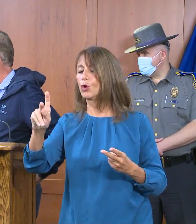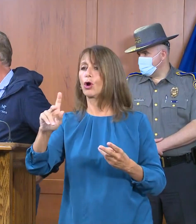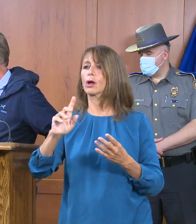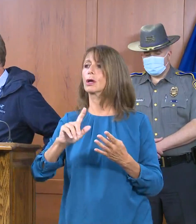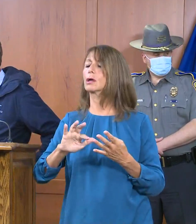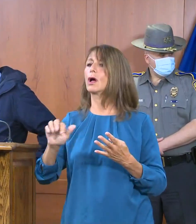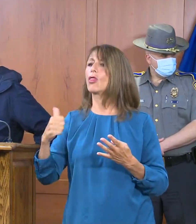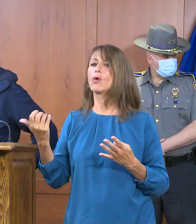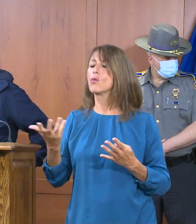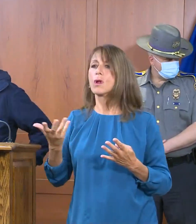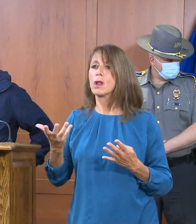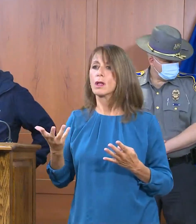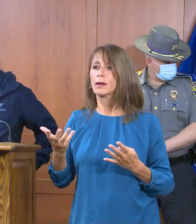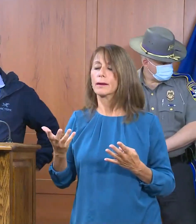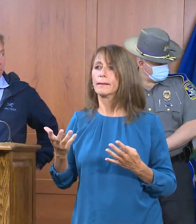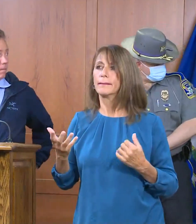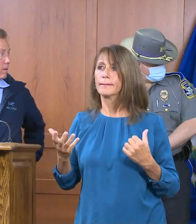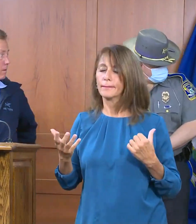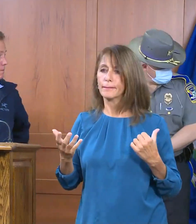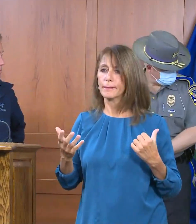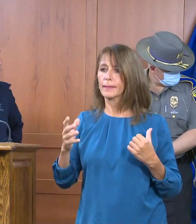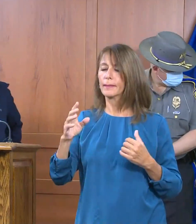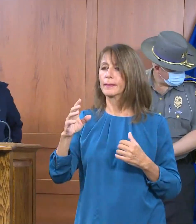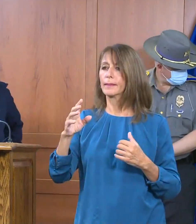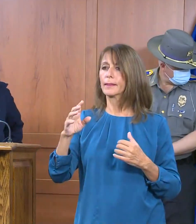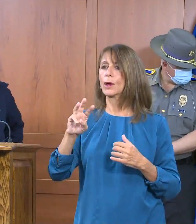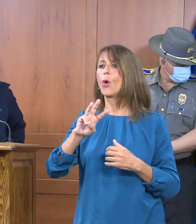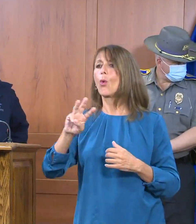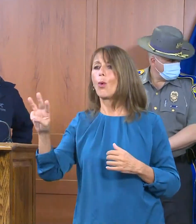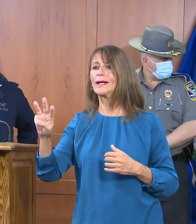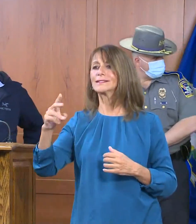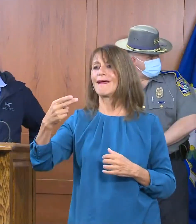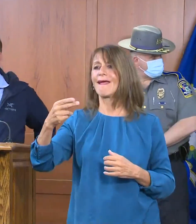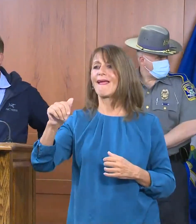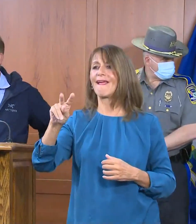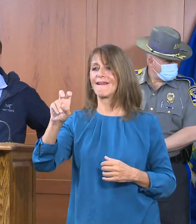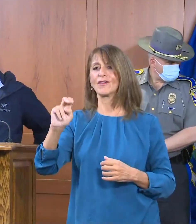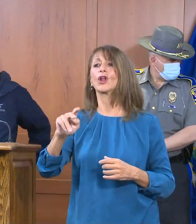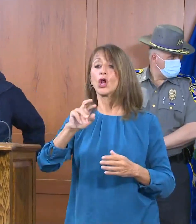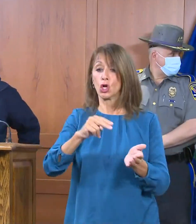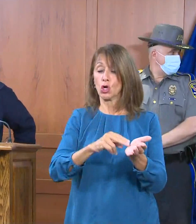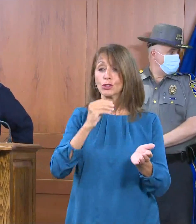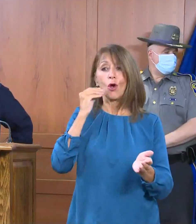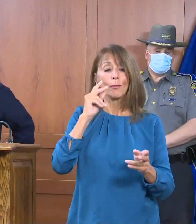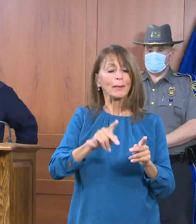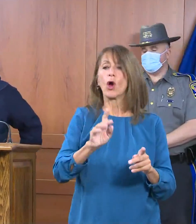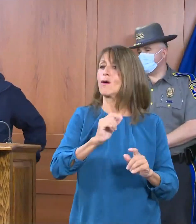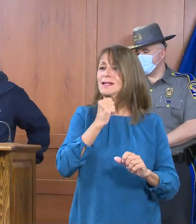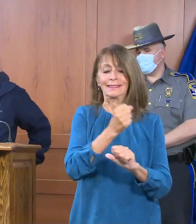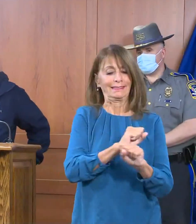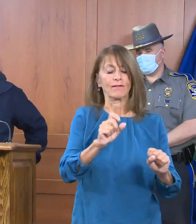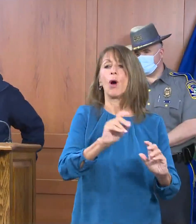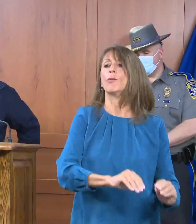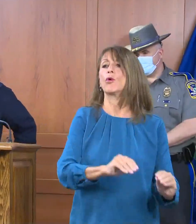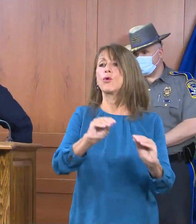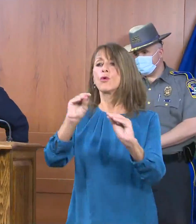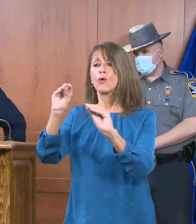do you remember the other one? I think it was it Brantford? West Haven. And West Haven. I'll get you that.